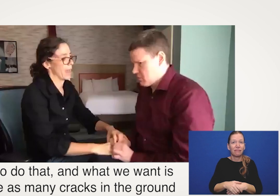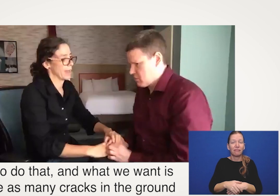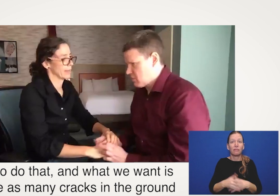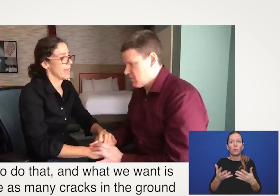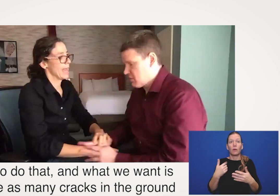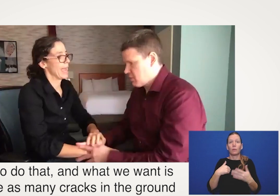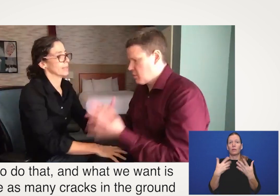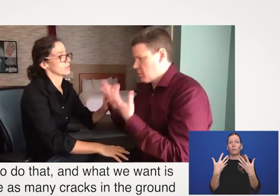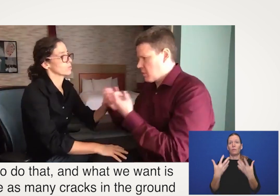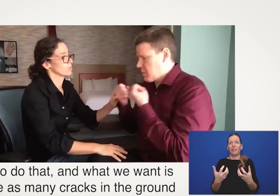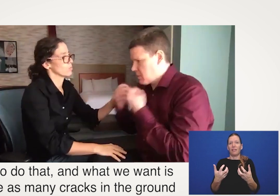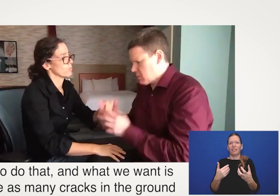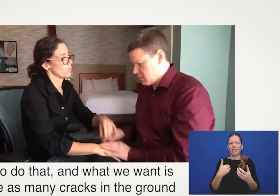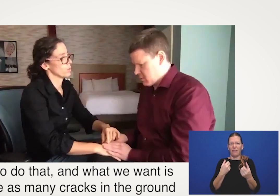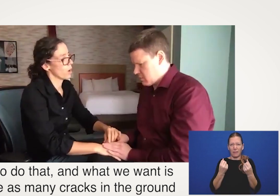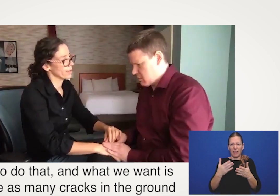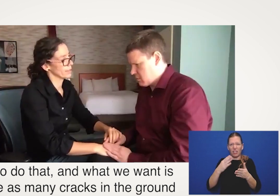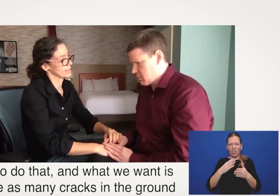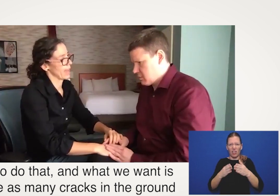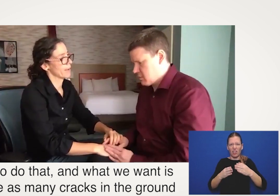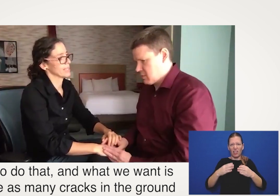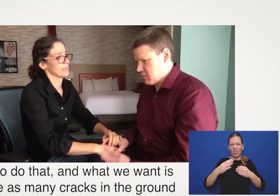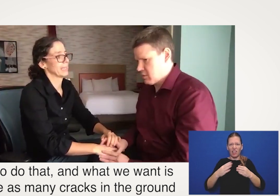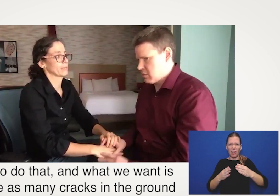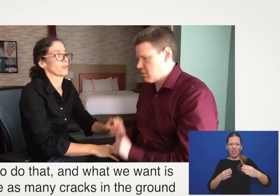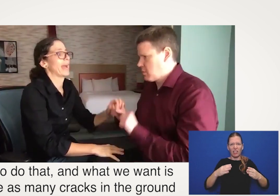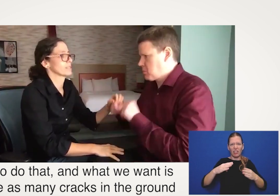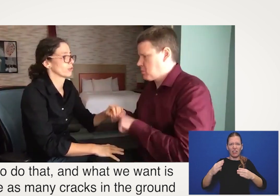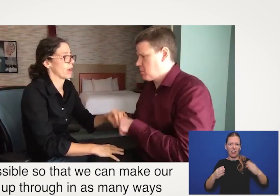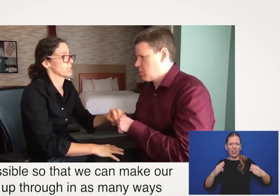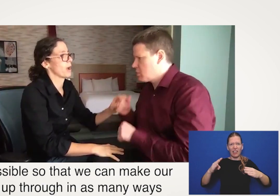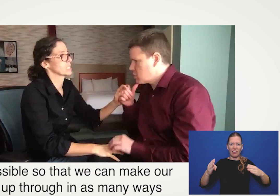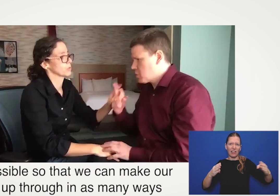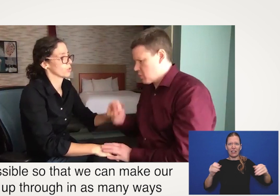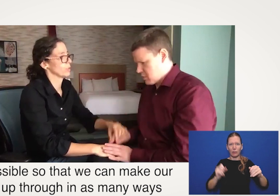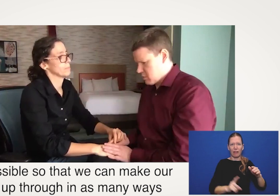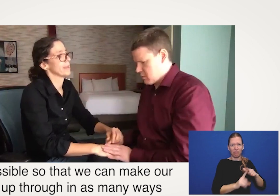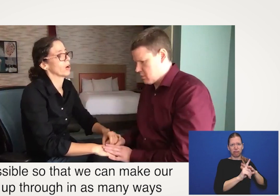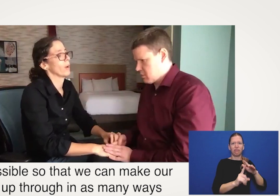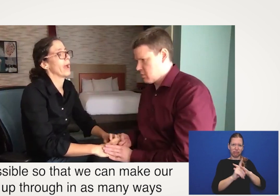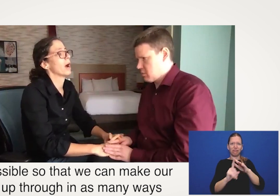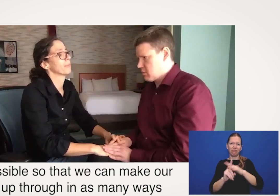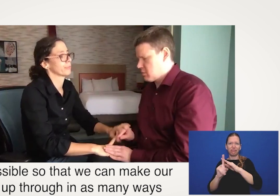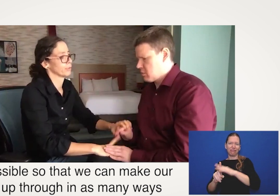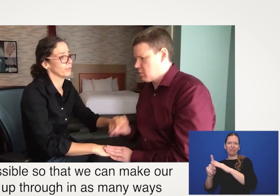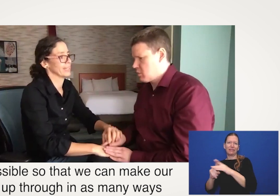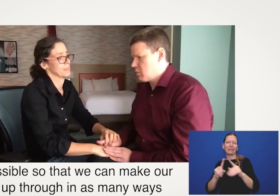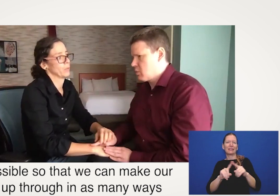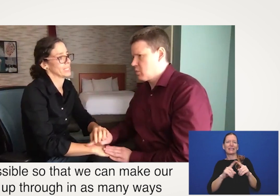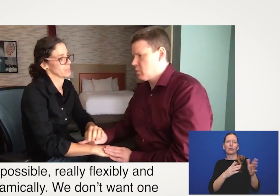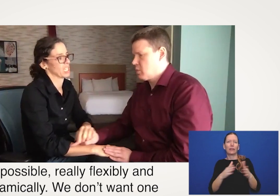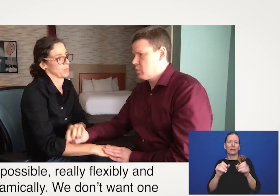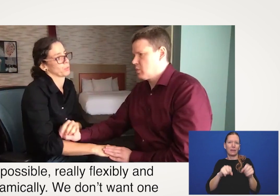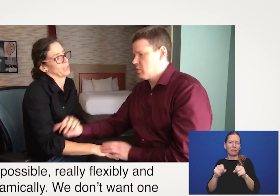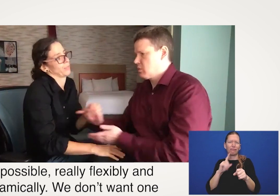do that. And what we want is to have as many kind of cracks in the ground as possible so that we can make our way up through in as many